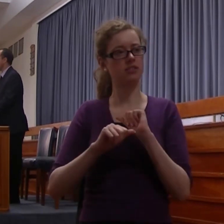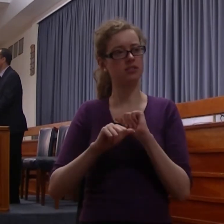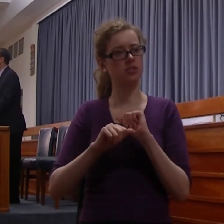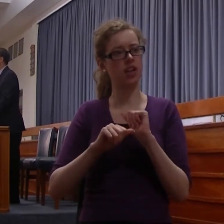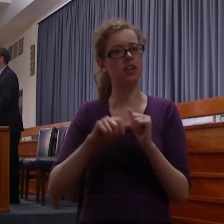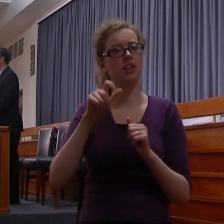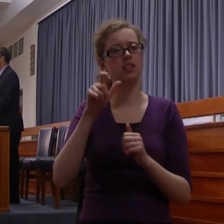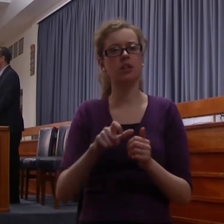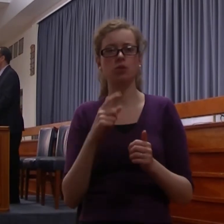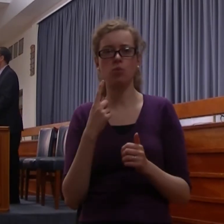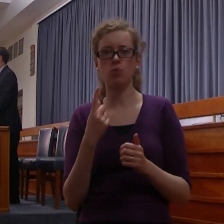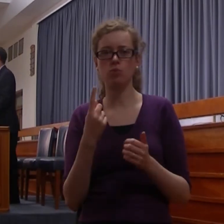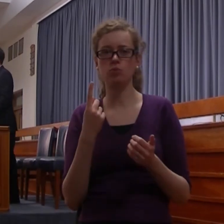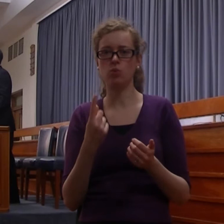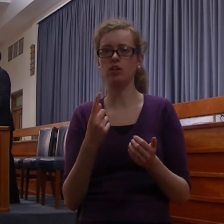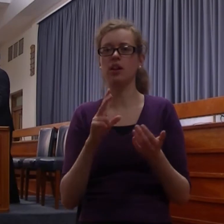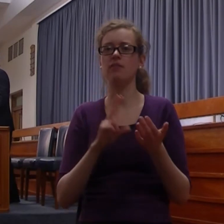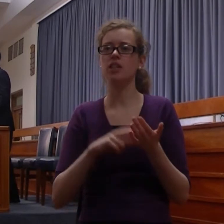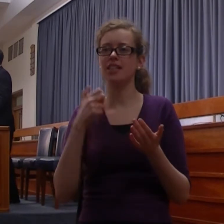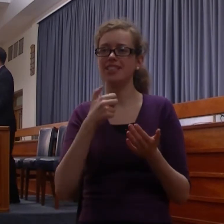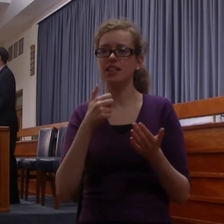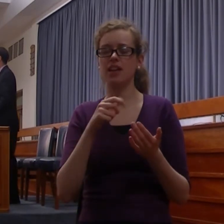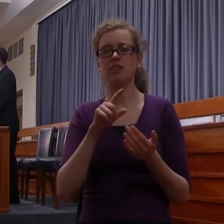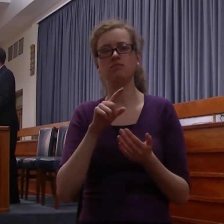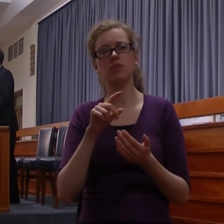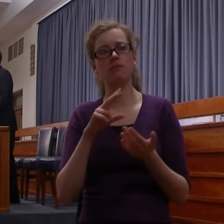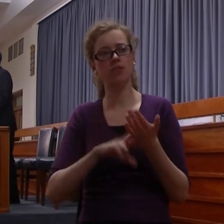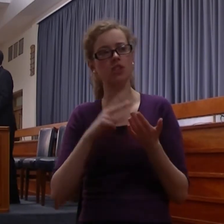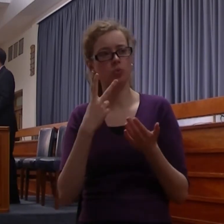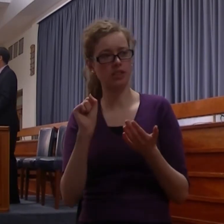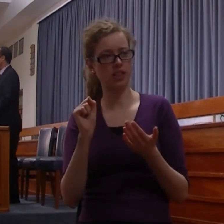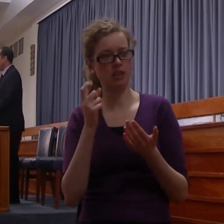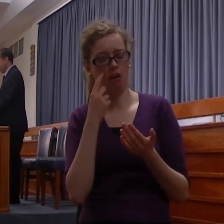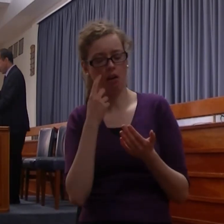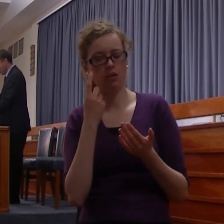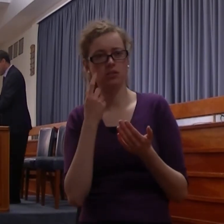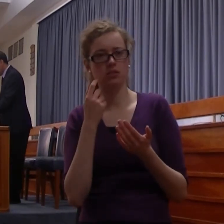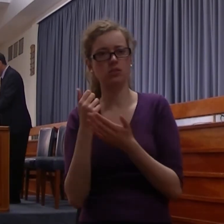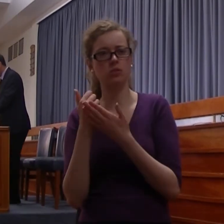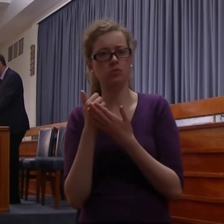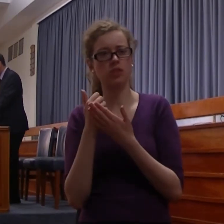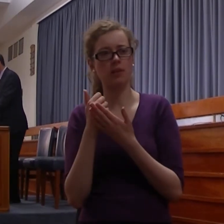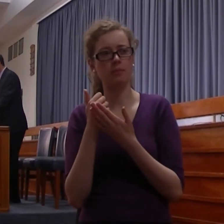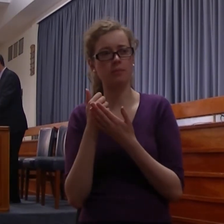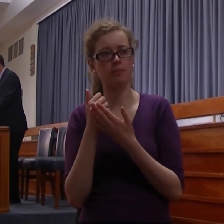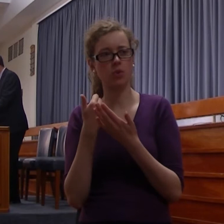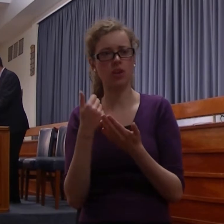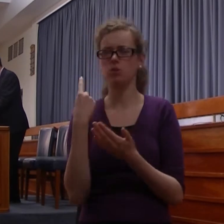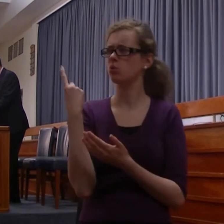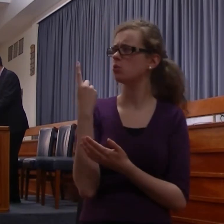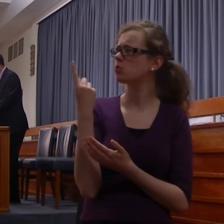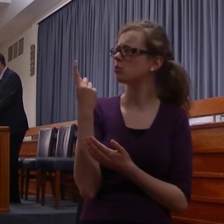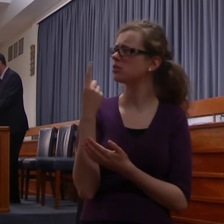do not know. But we need to go back a bit behind, backward, in chapter 1. Chapter 1, verse 16 and